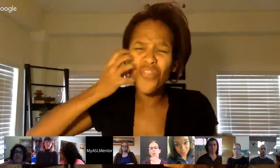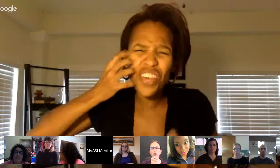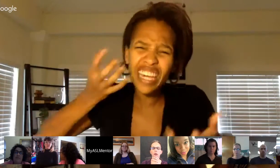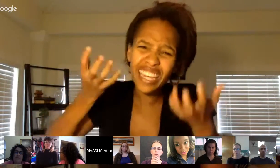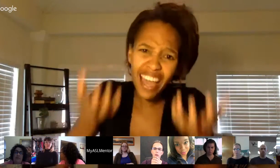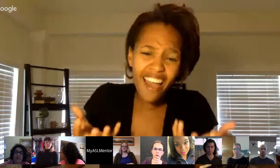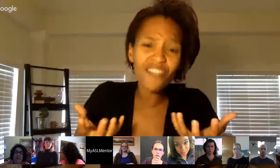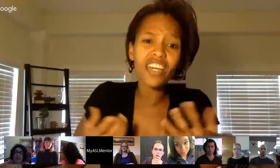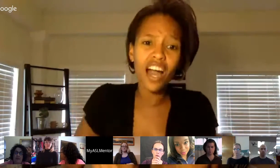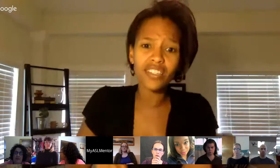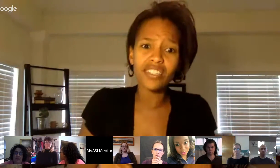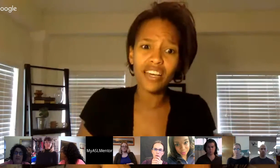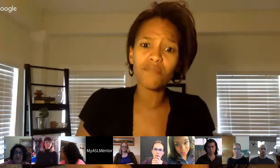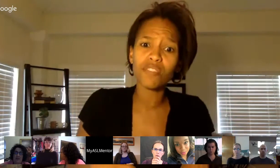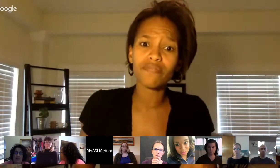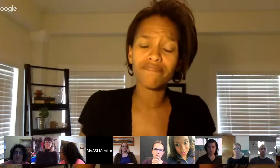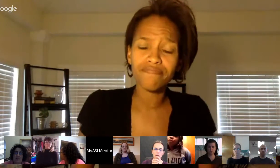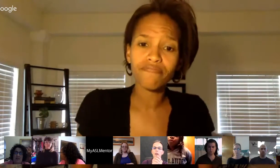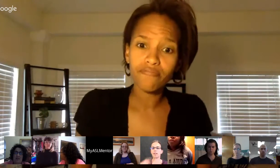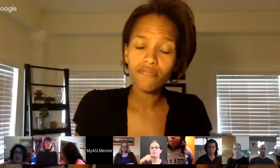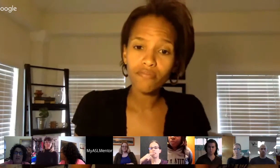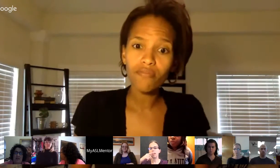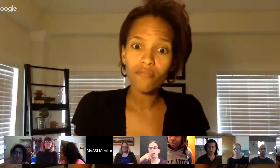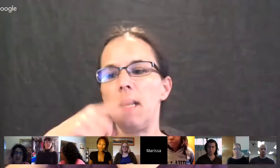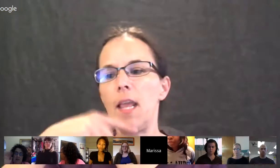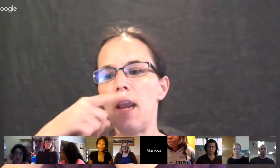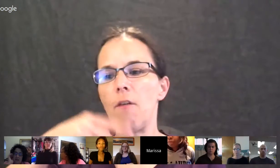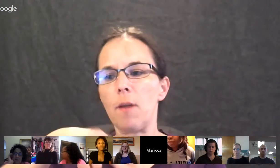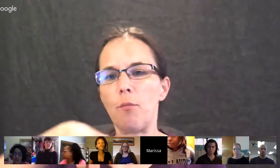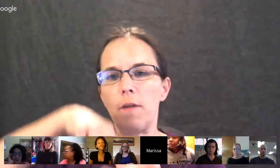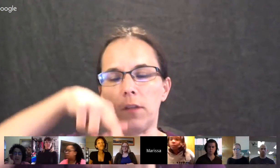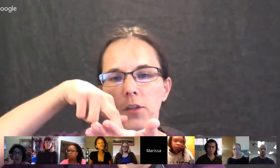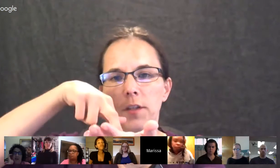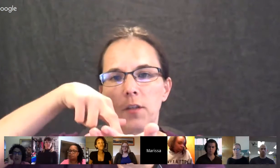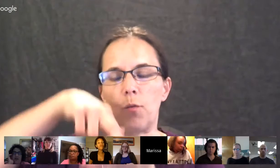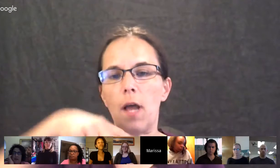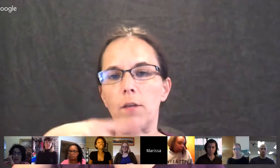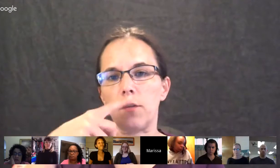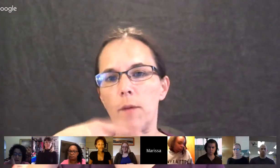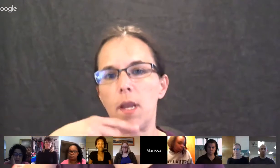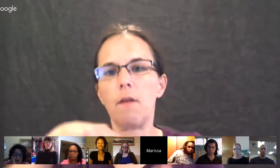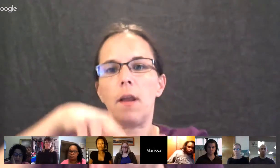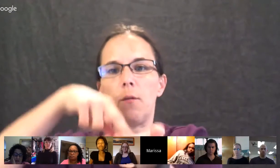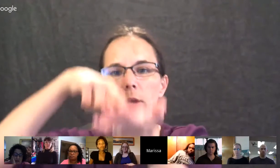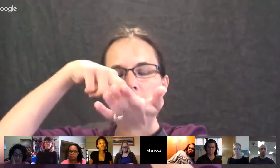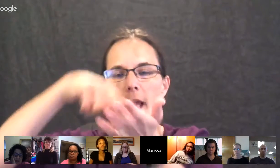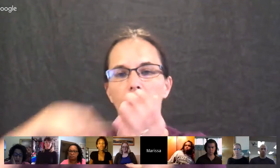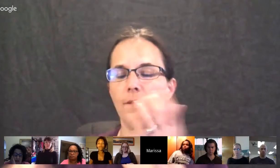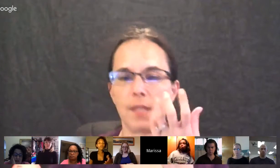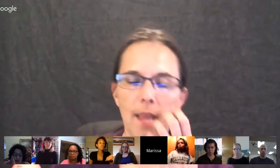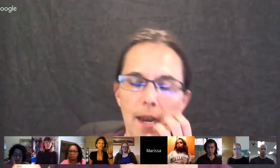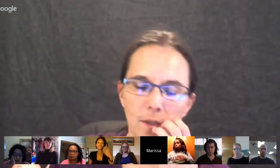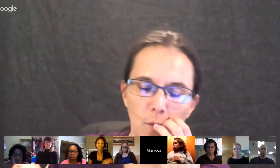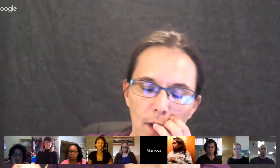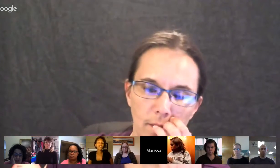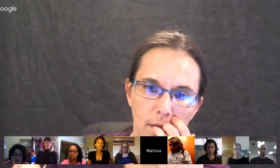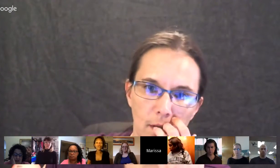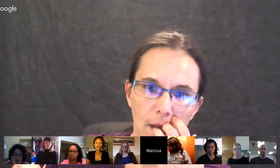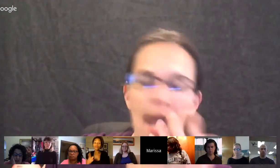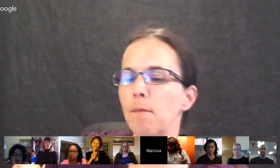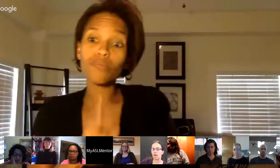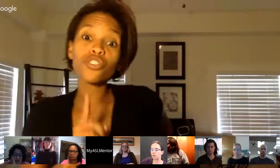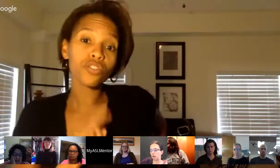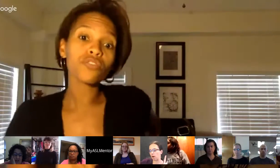like thick, heavy concept. Because I've seen hearing privileges as well. So hearing with that, I've seen that as well.